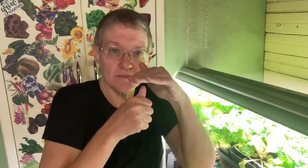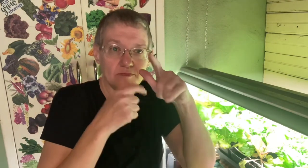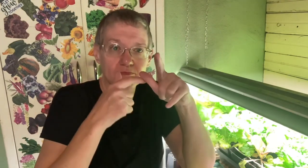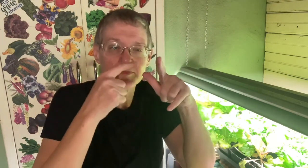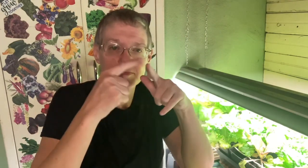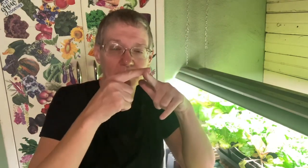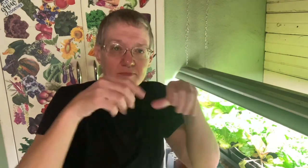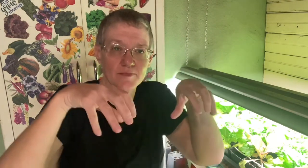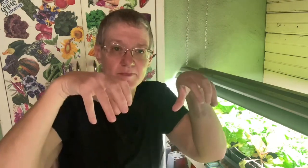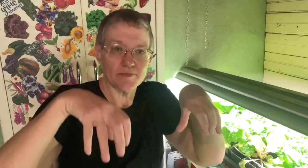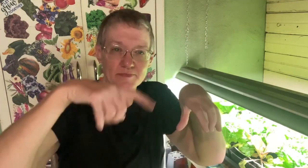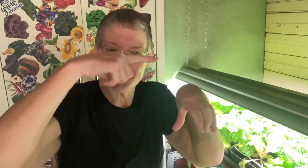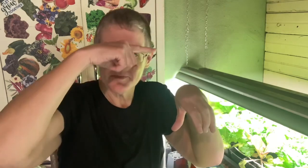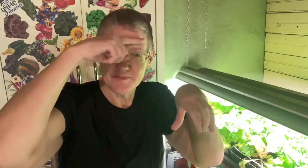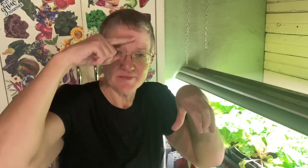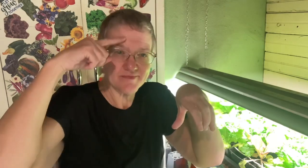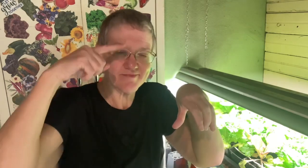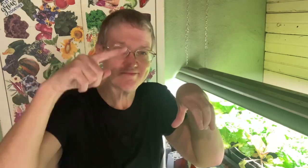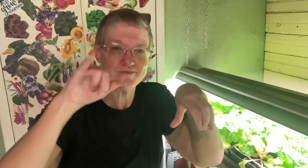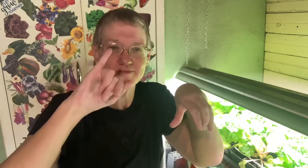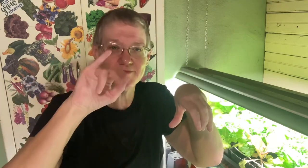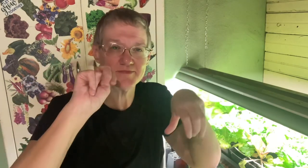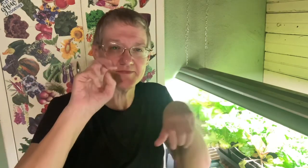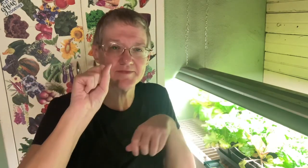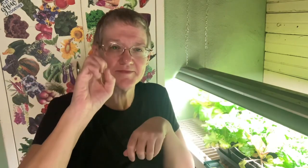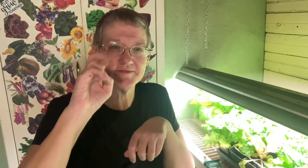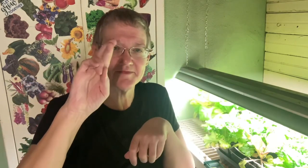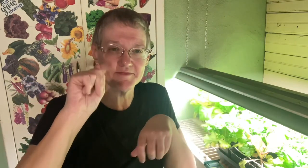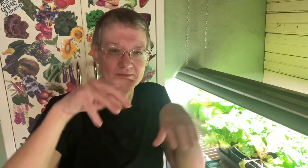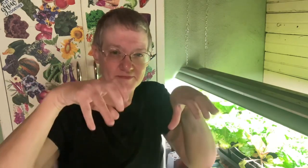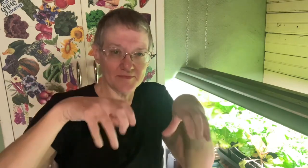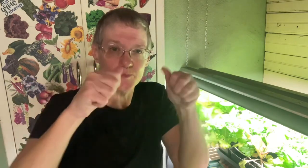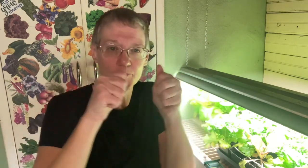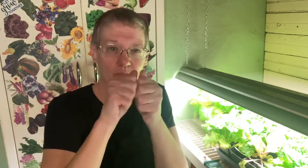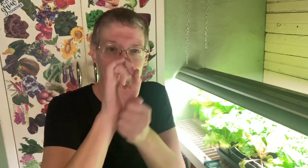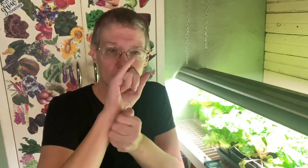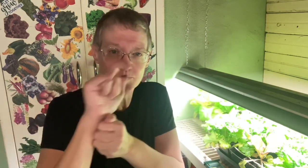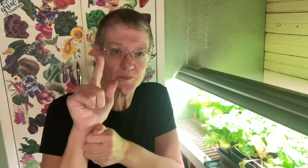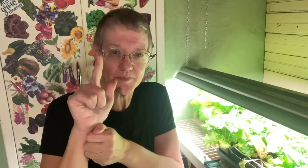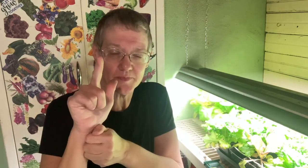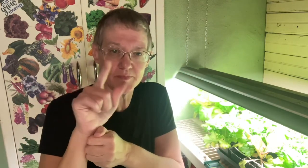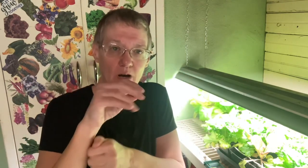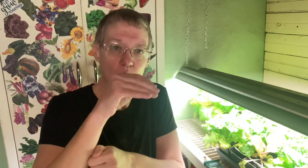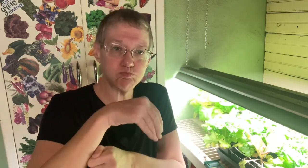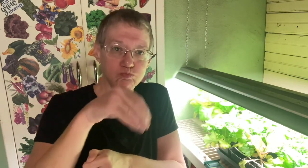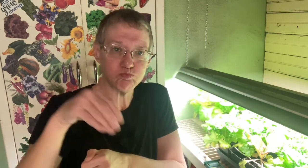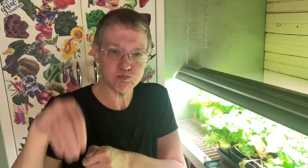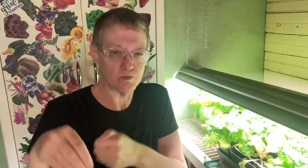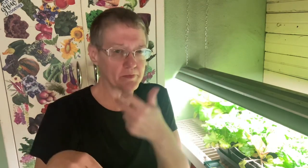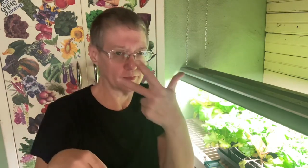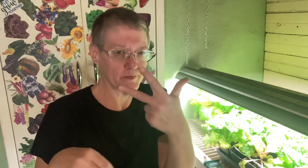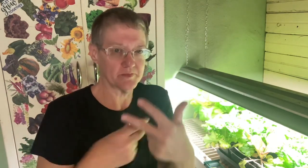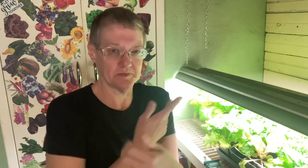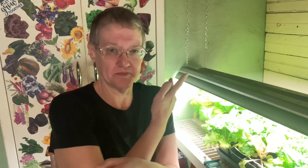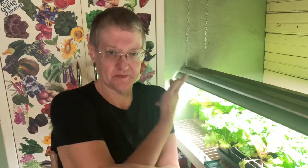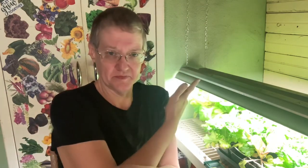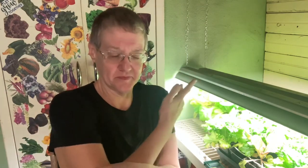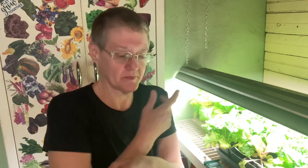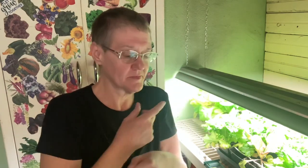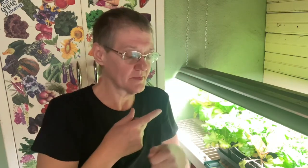So it has water in the base, and then there's a black insert. And you fill that with soil. And you put in I put